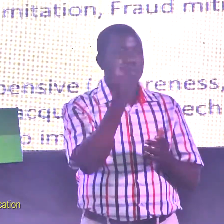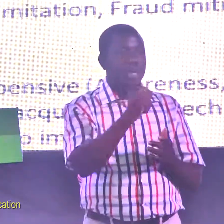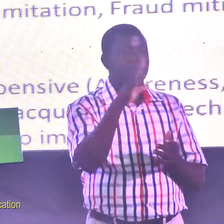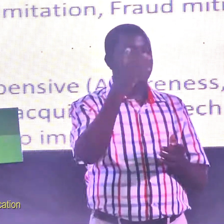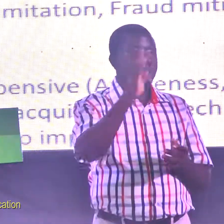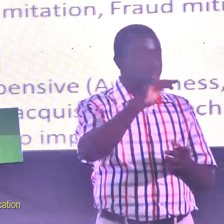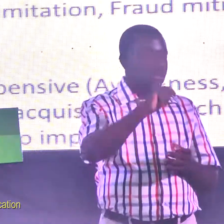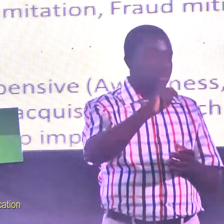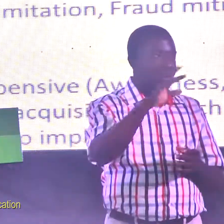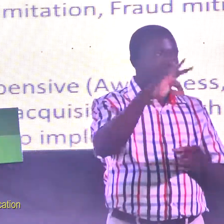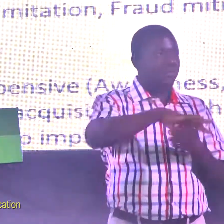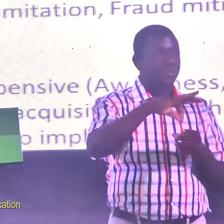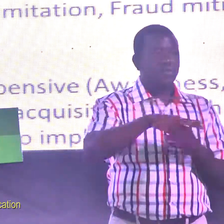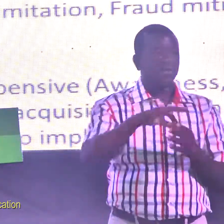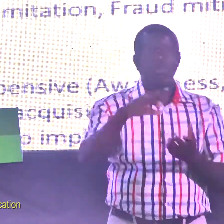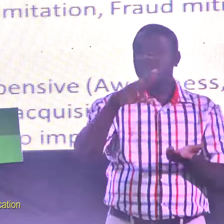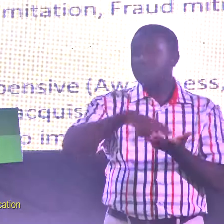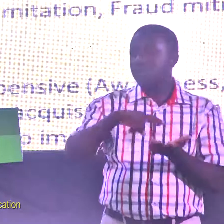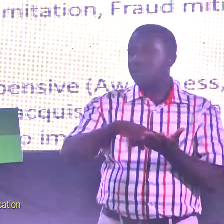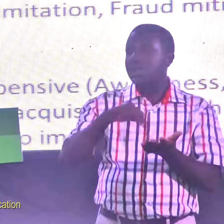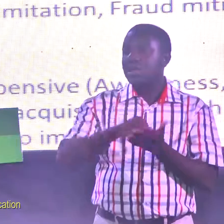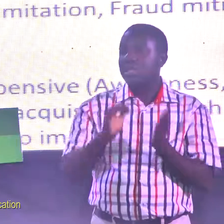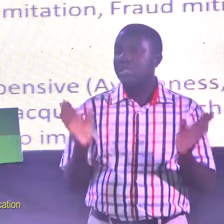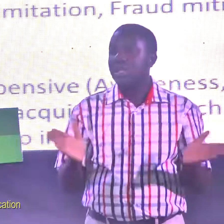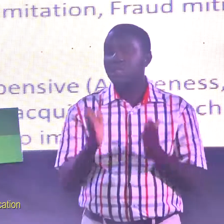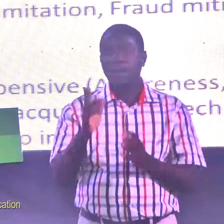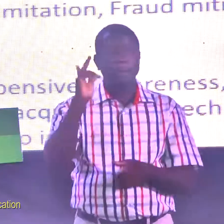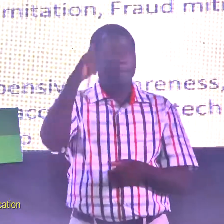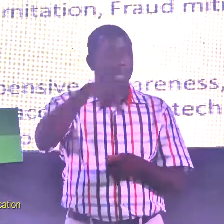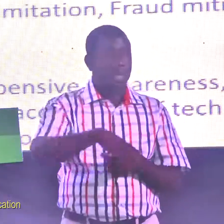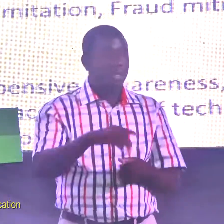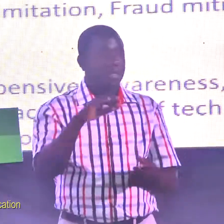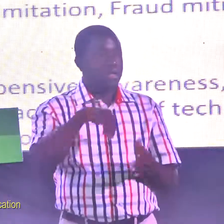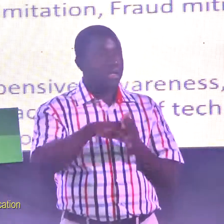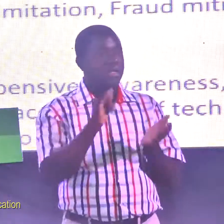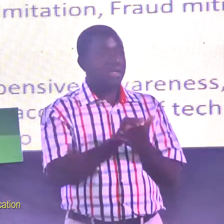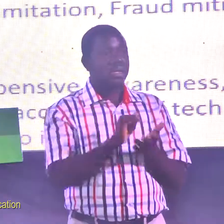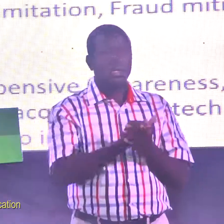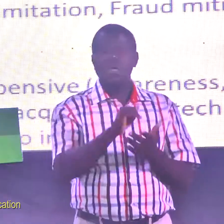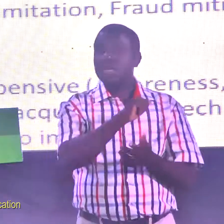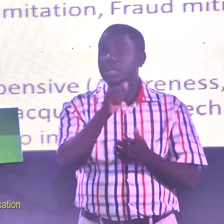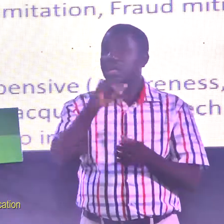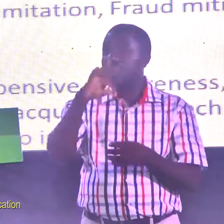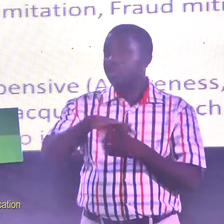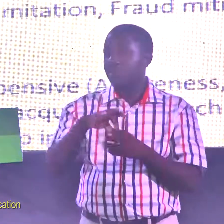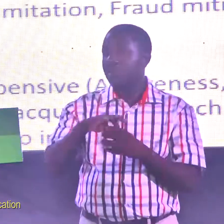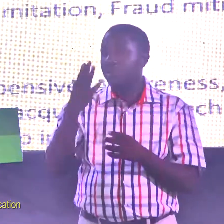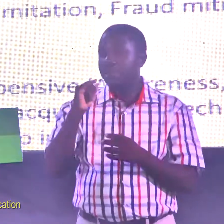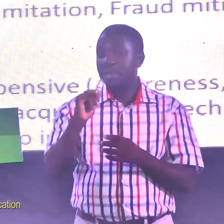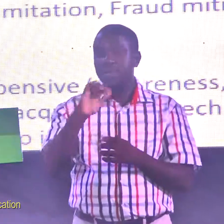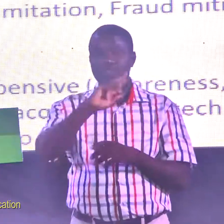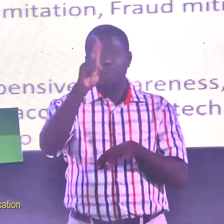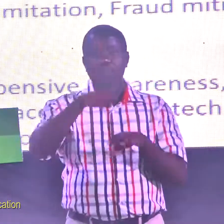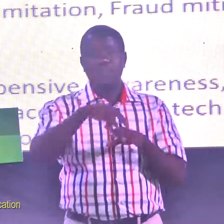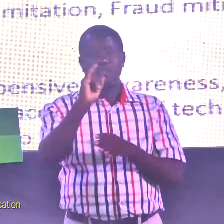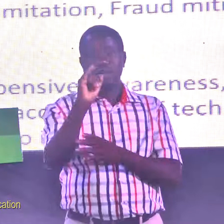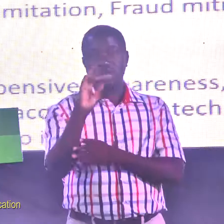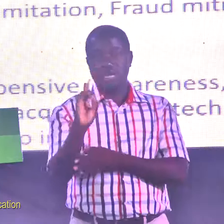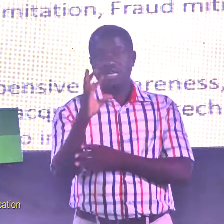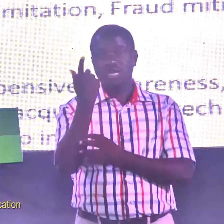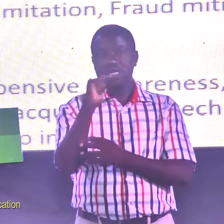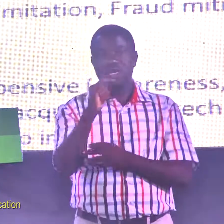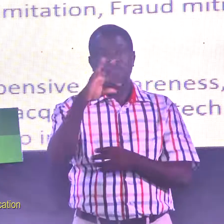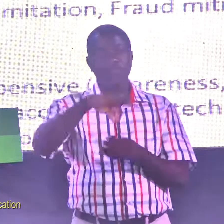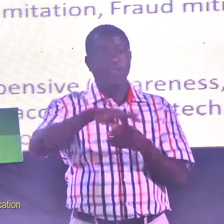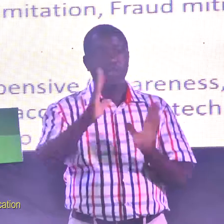register. The voter register encourages participation in that a voter who has got a national ID, a voter who